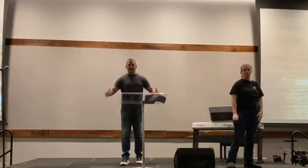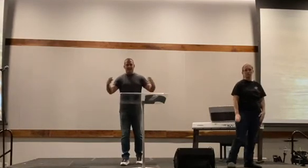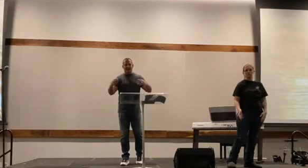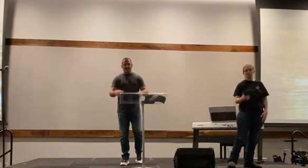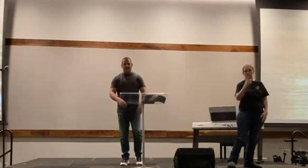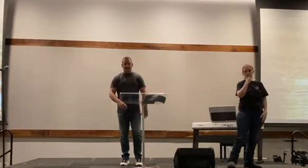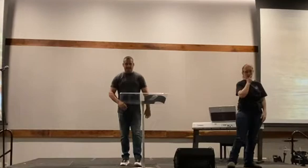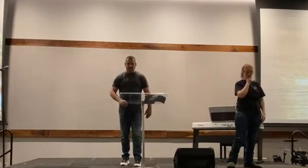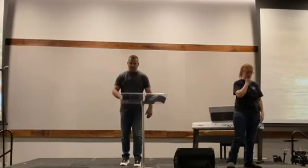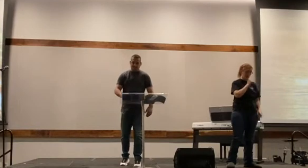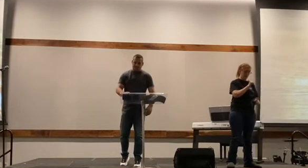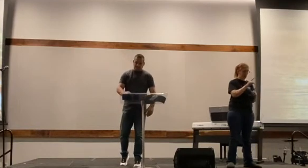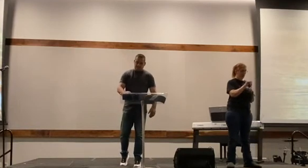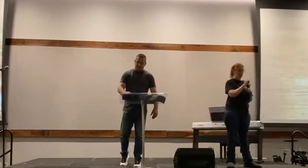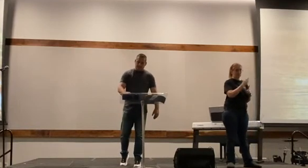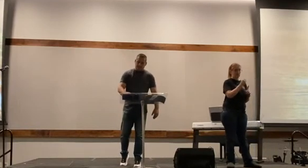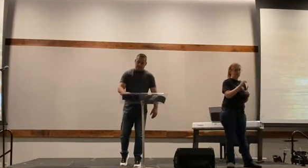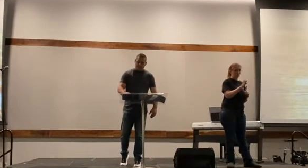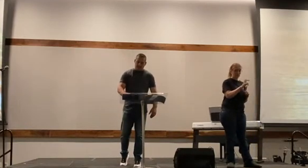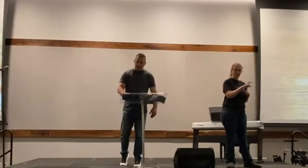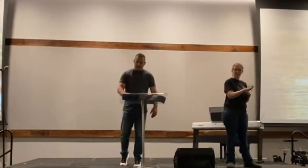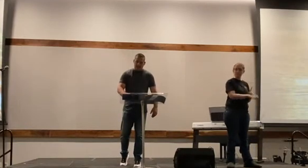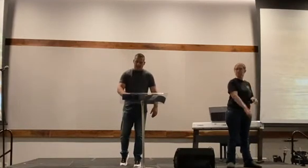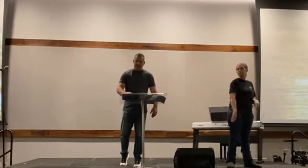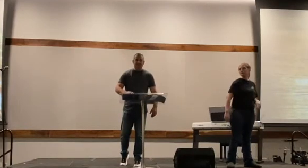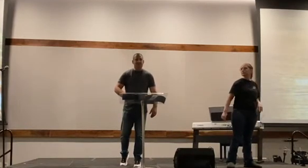Huh. Adam and Eve.